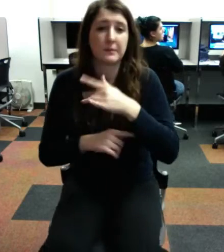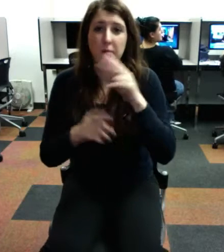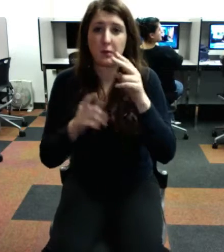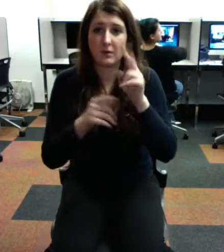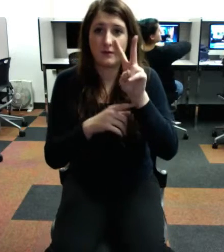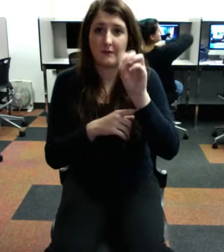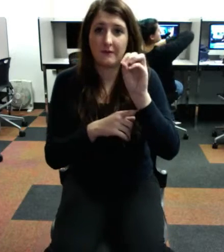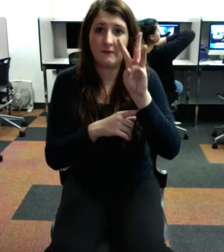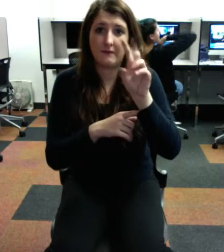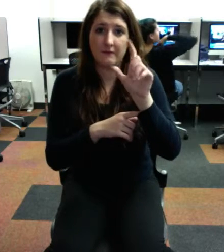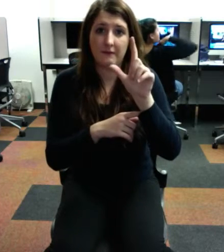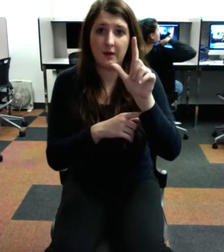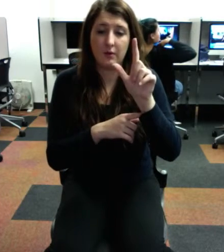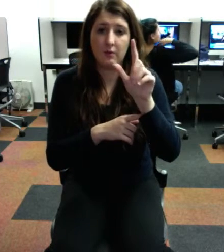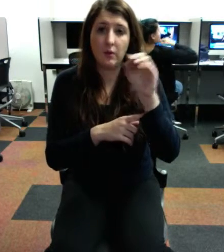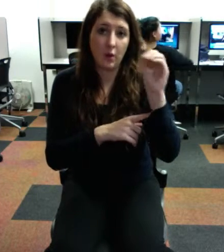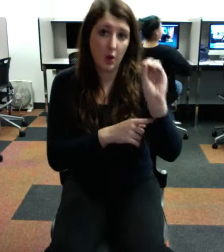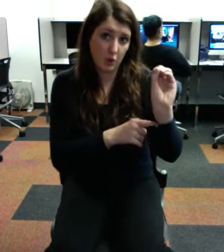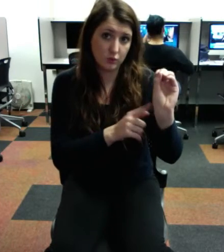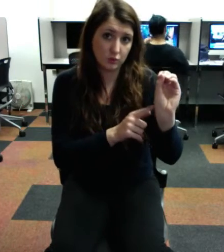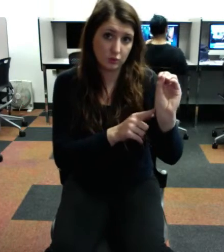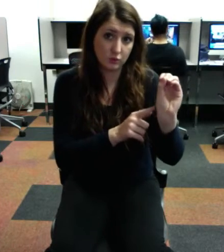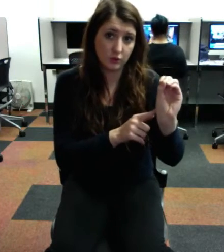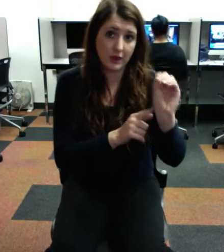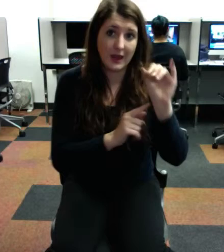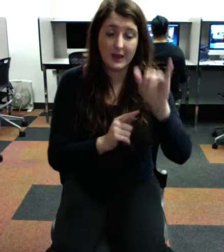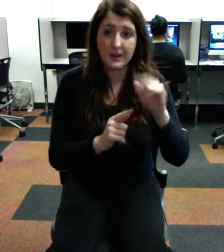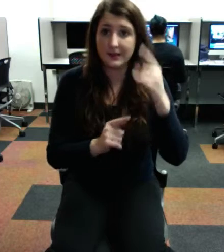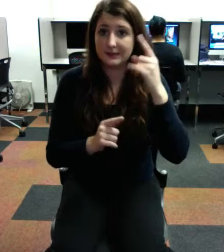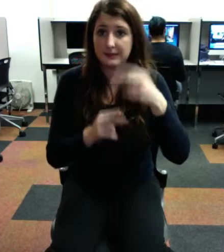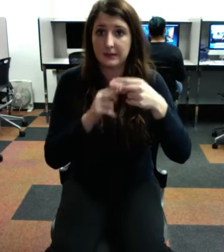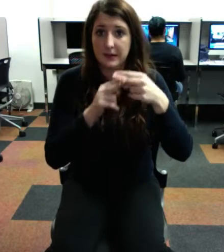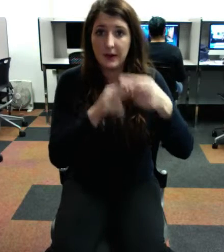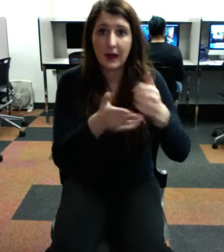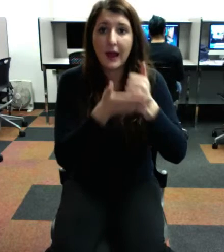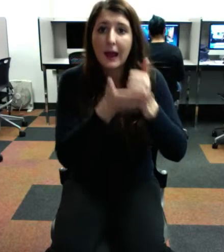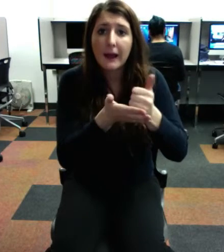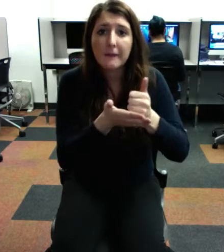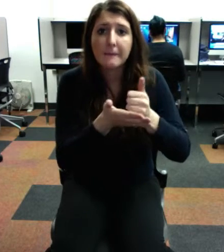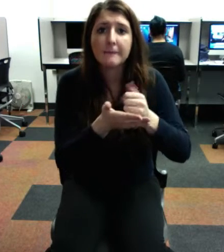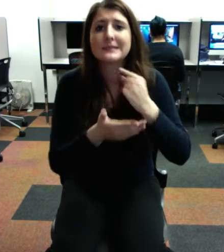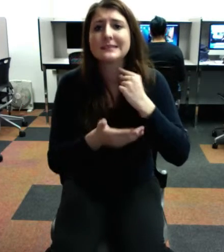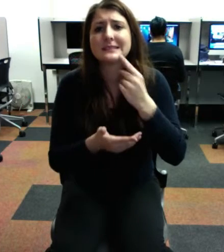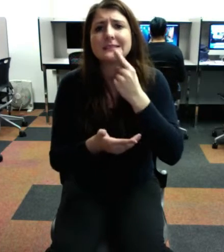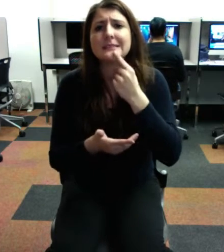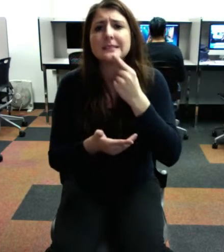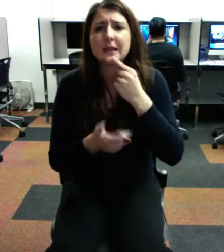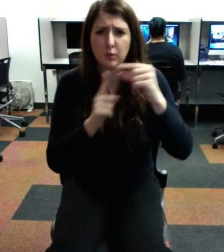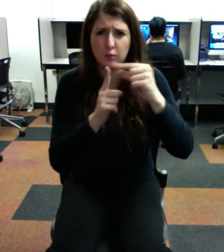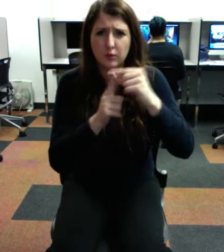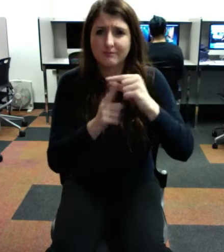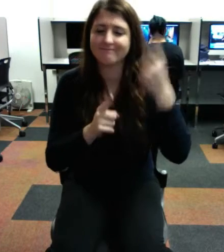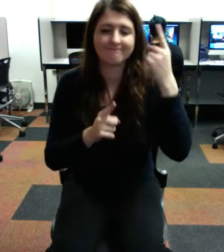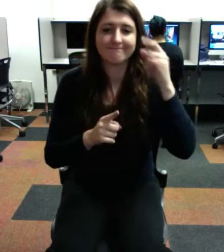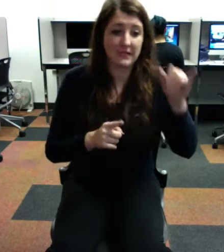used for the sake of being able to pronounce the medical term, not so much for the sake of proper grammar. The Combining form